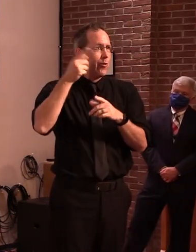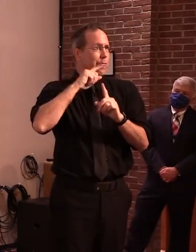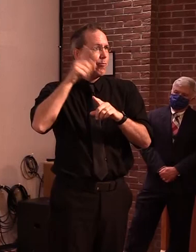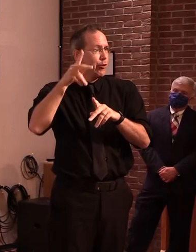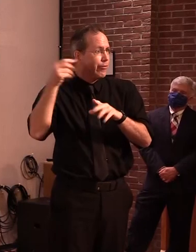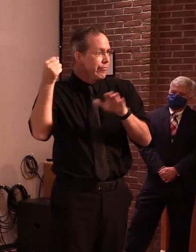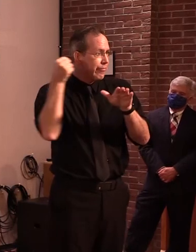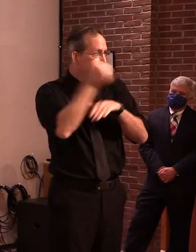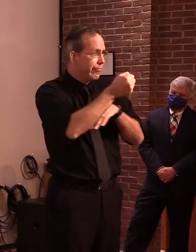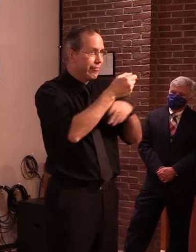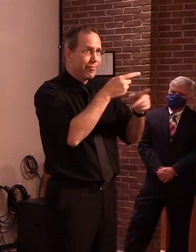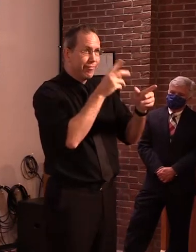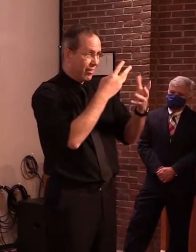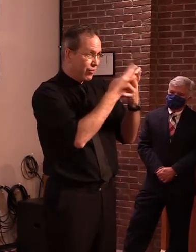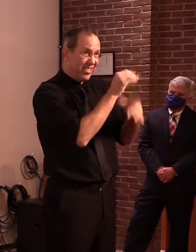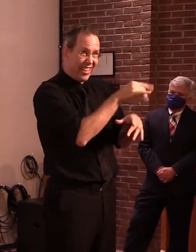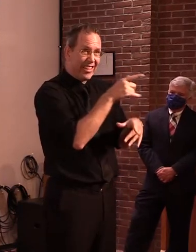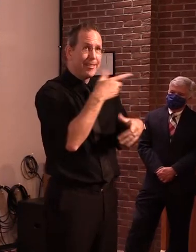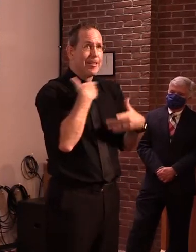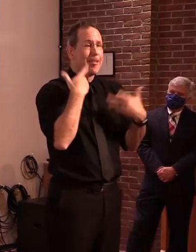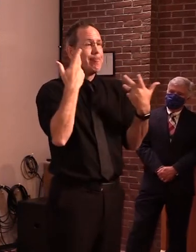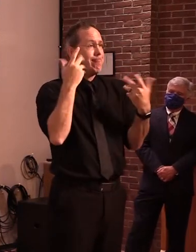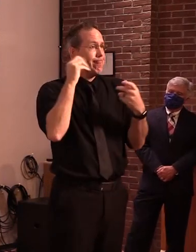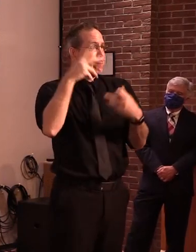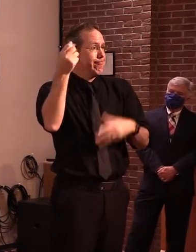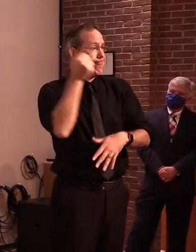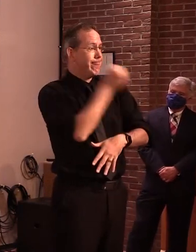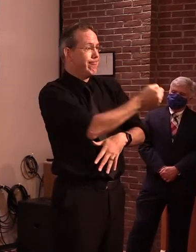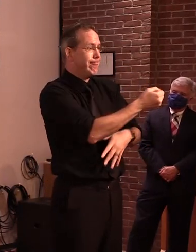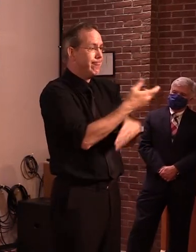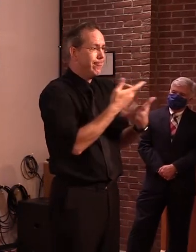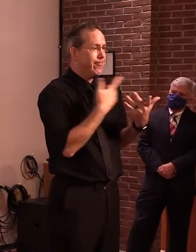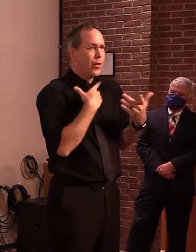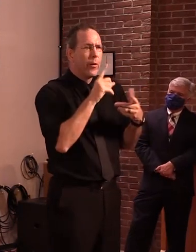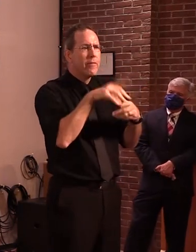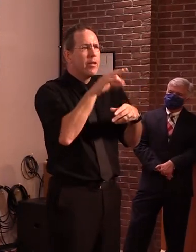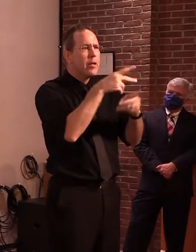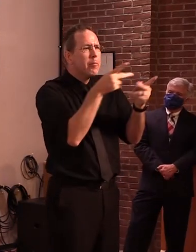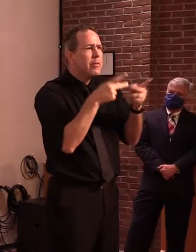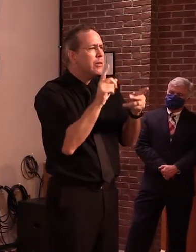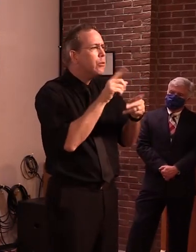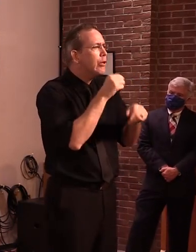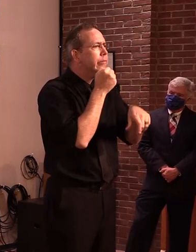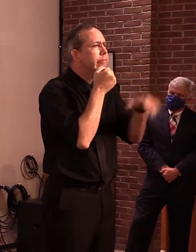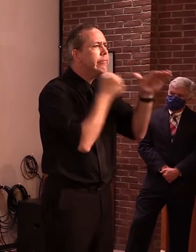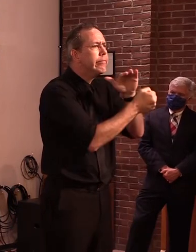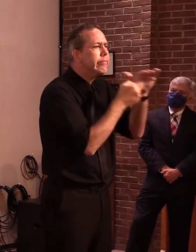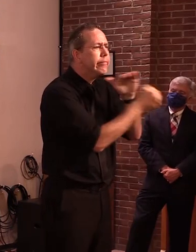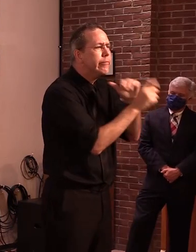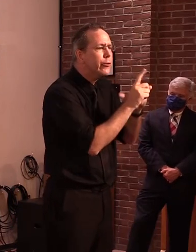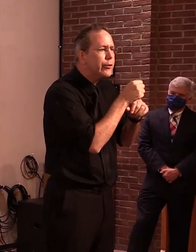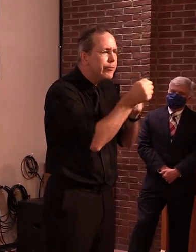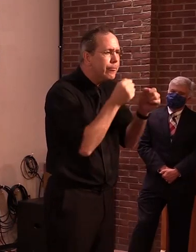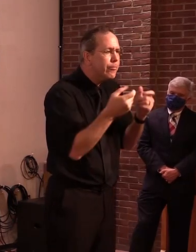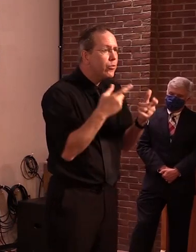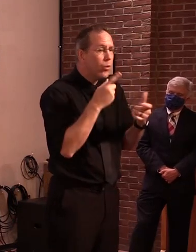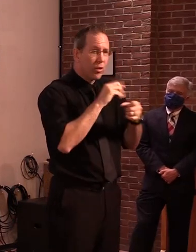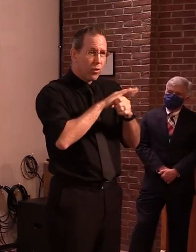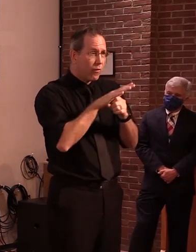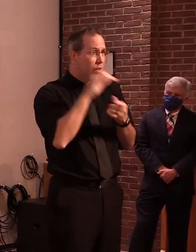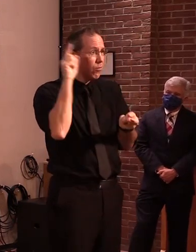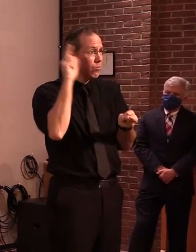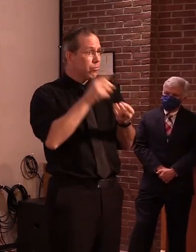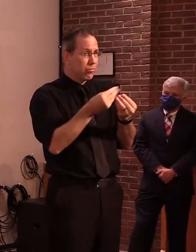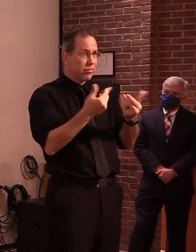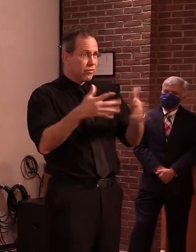space for them. So I would say as we work our way out of the pandemic, we may see, and I think we've already started to see, a bit